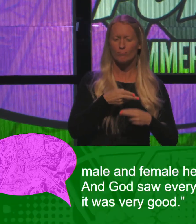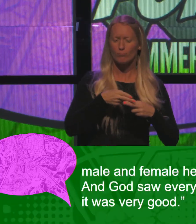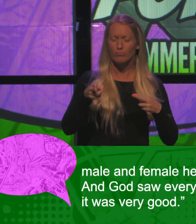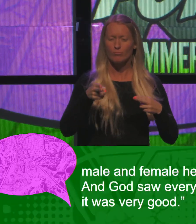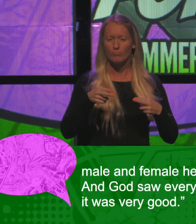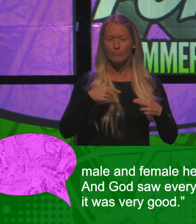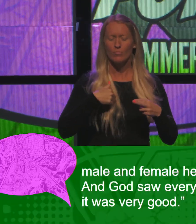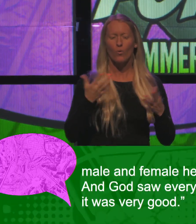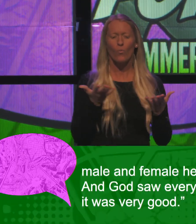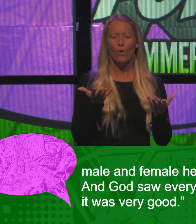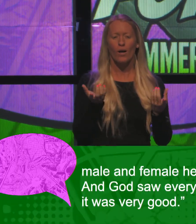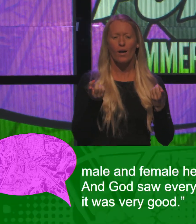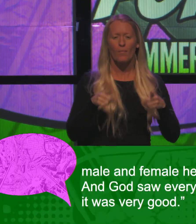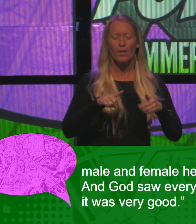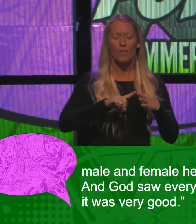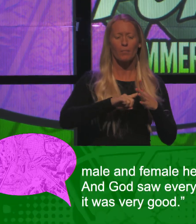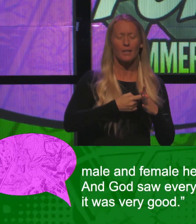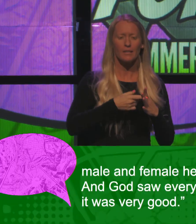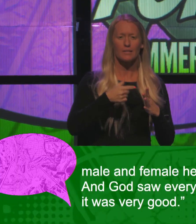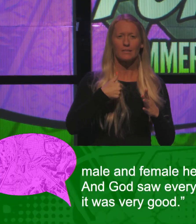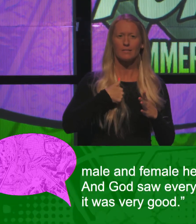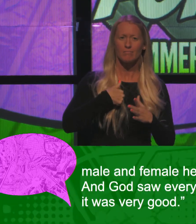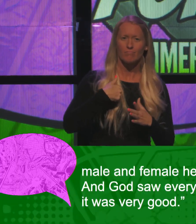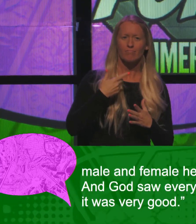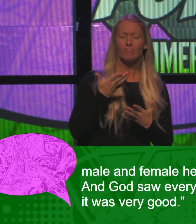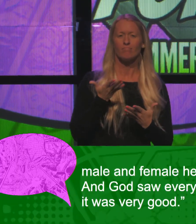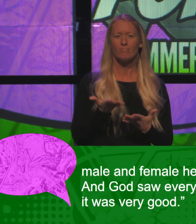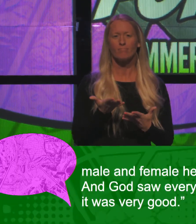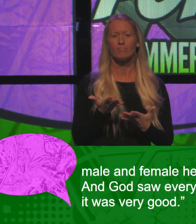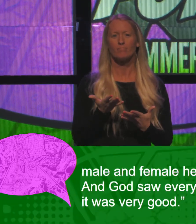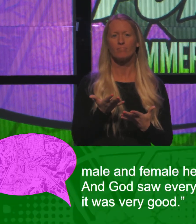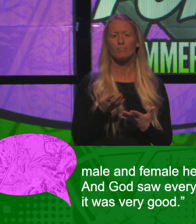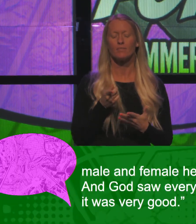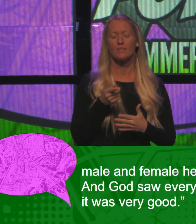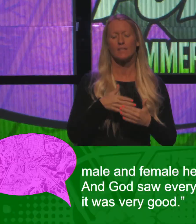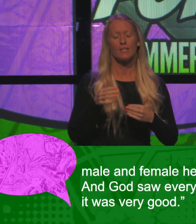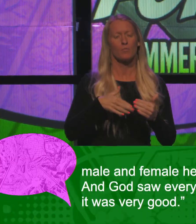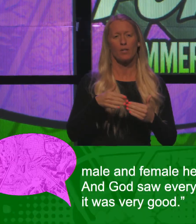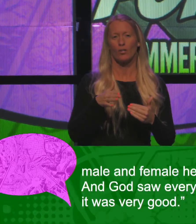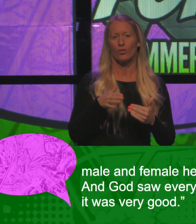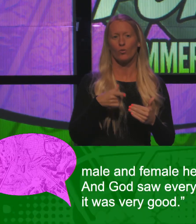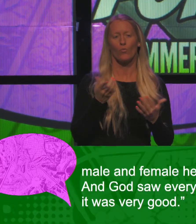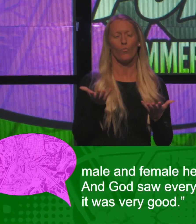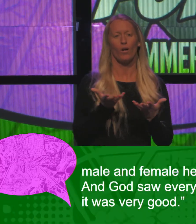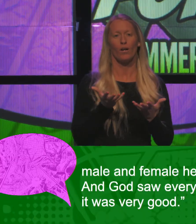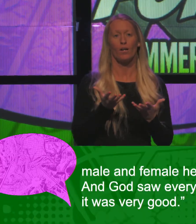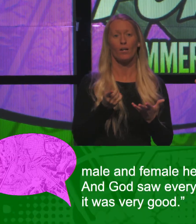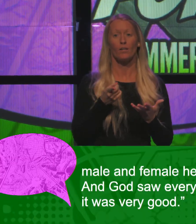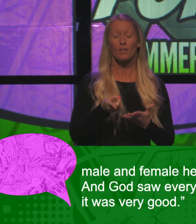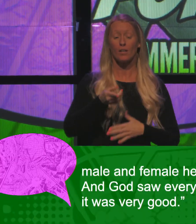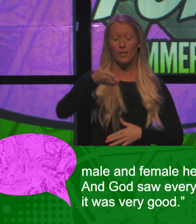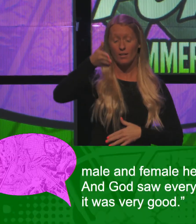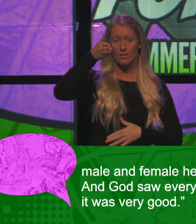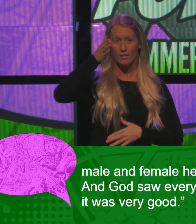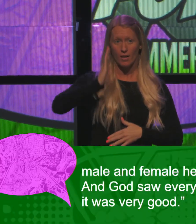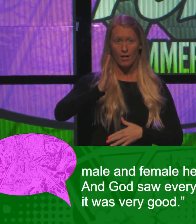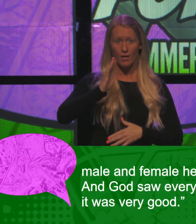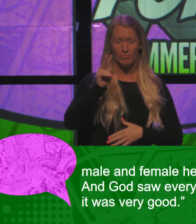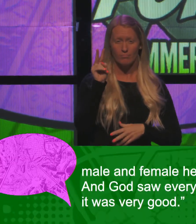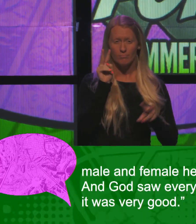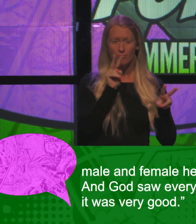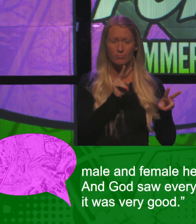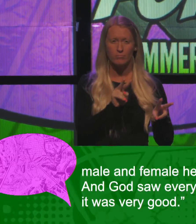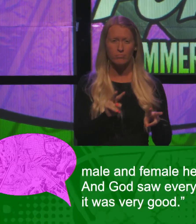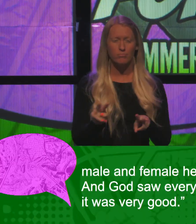bugging me. But regardless of what it was, God saw everything that he